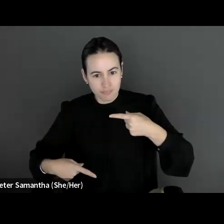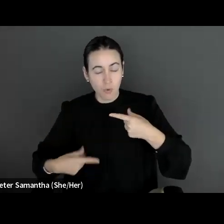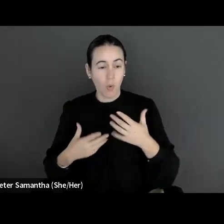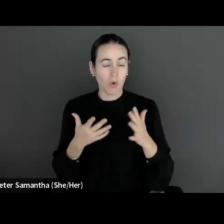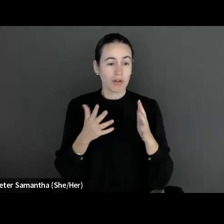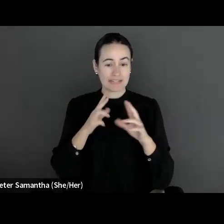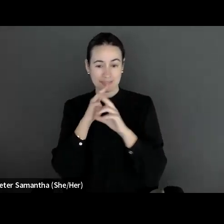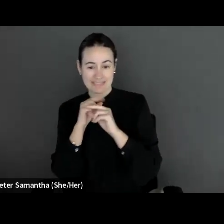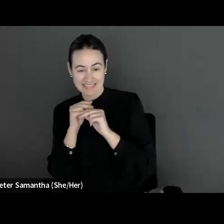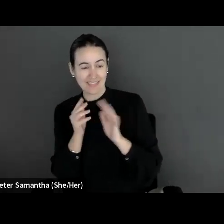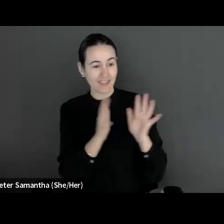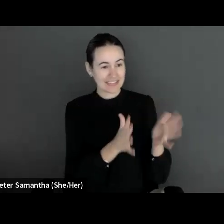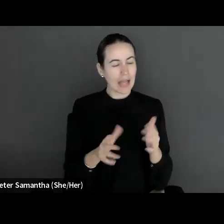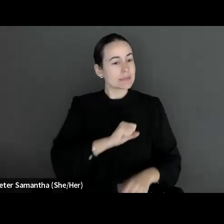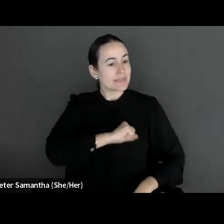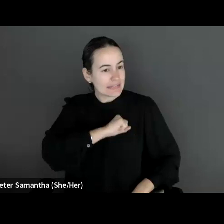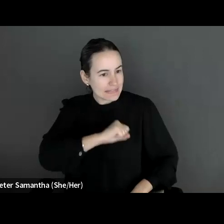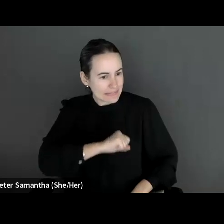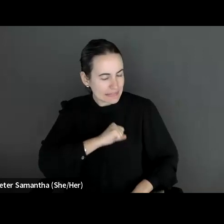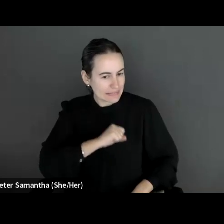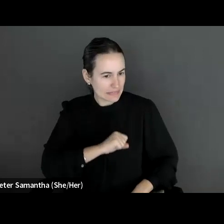how fast you would be signing.